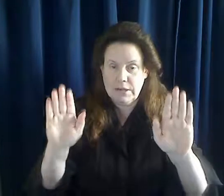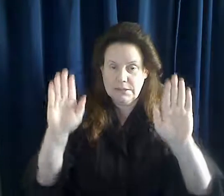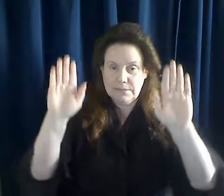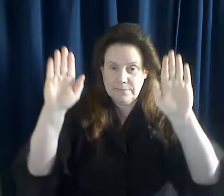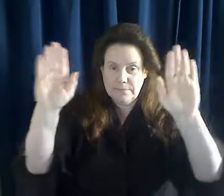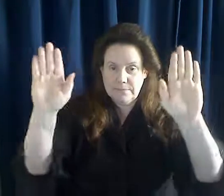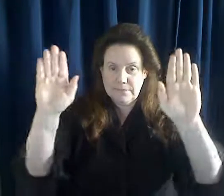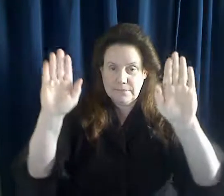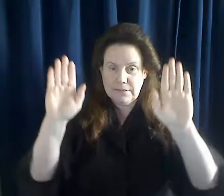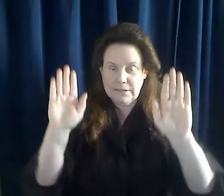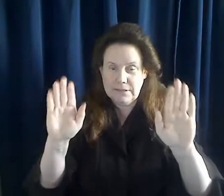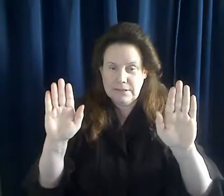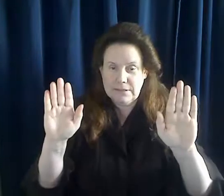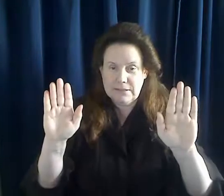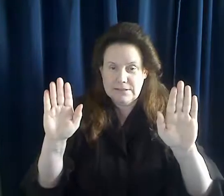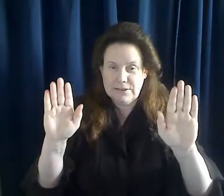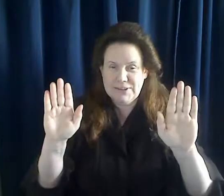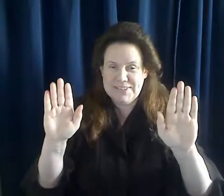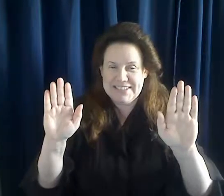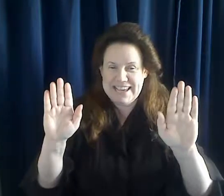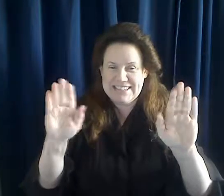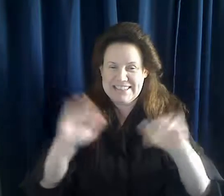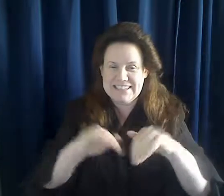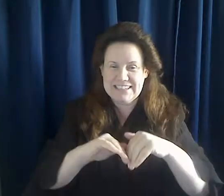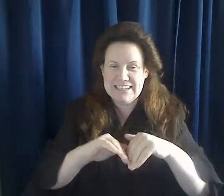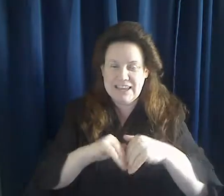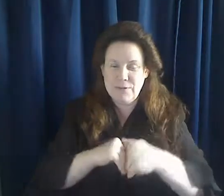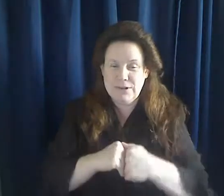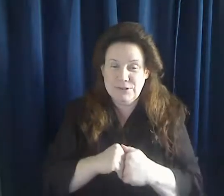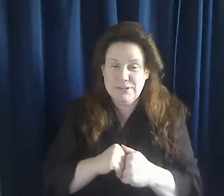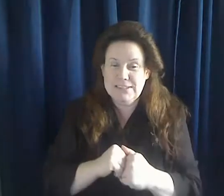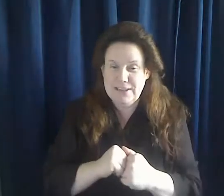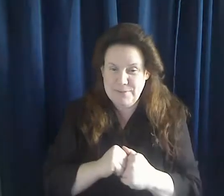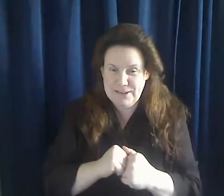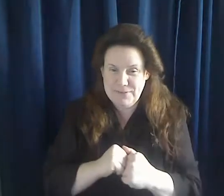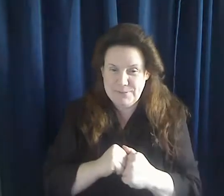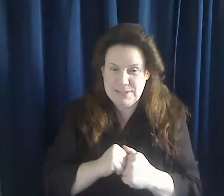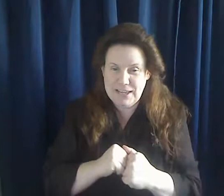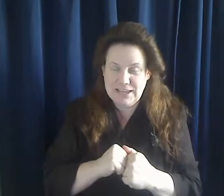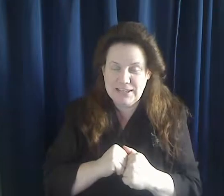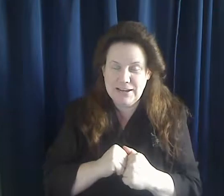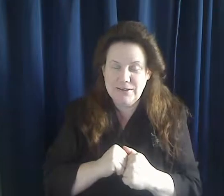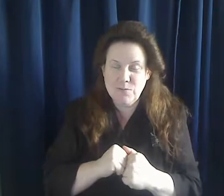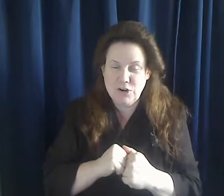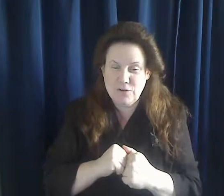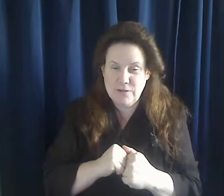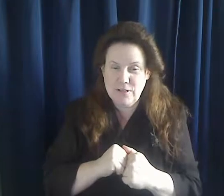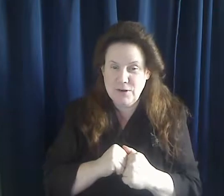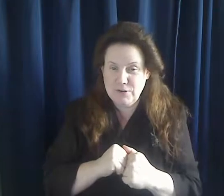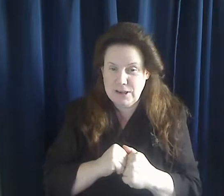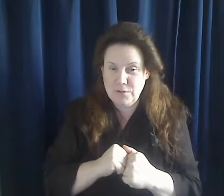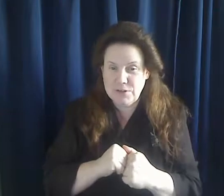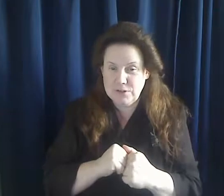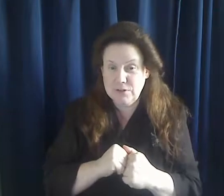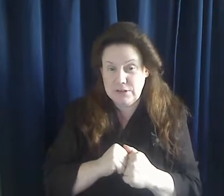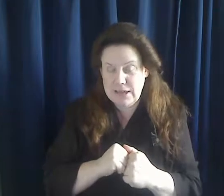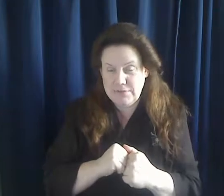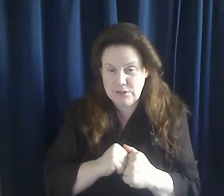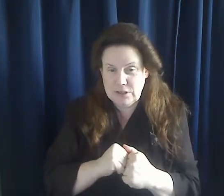great. So here's a test. I want you to tell me if I'm saying wonderful or great. You're going to have to look at